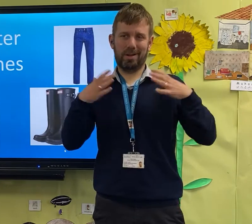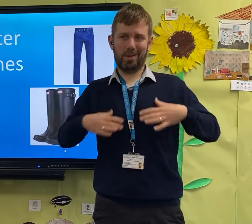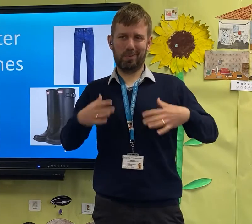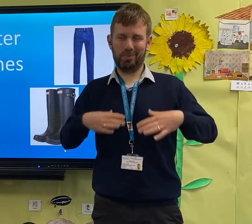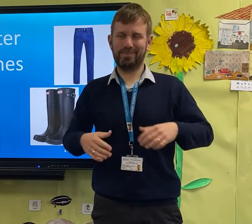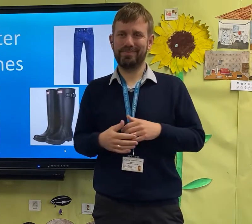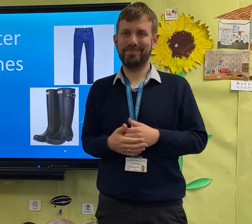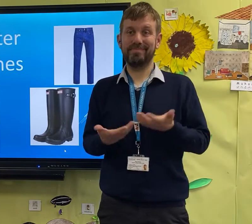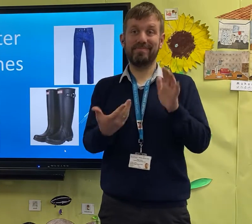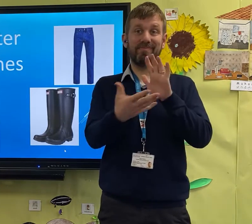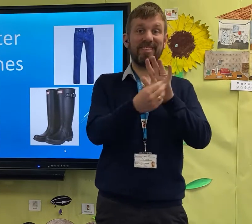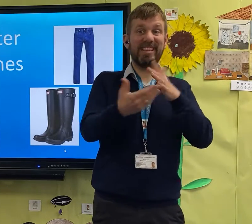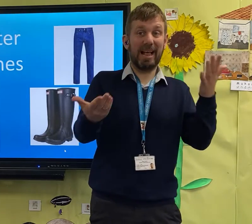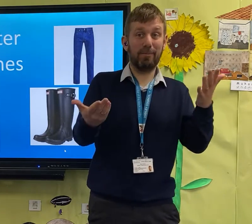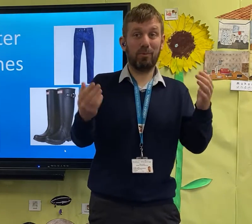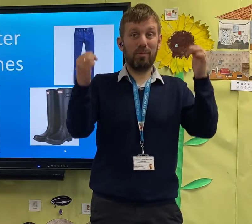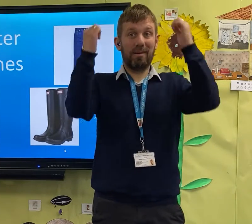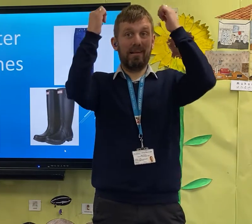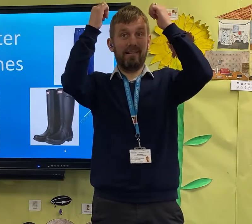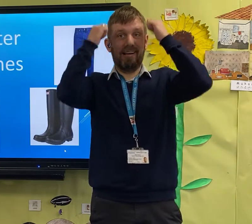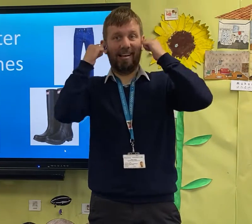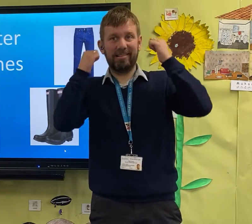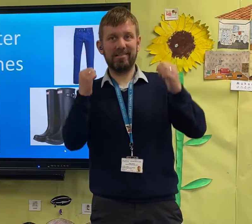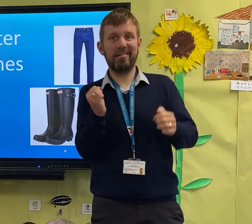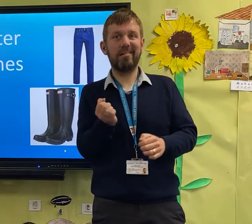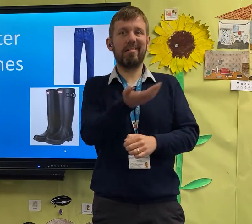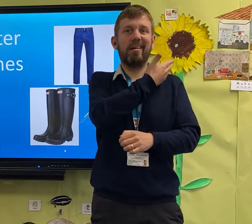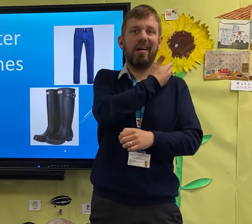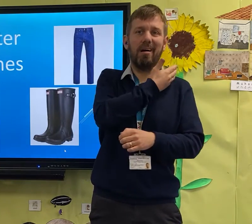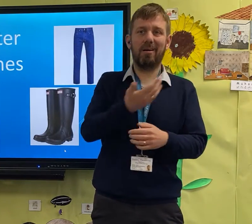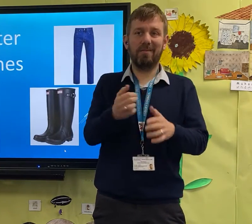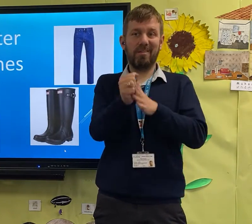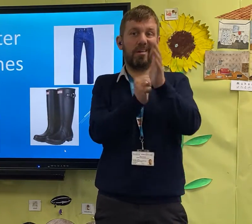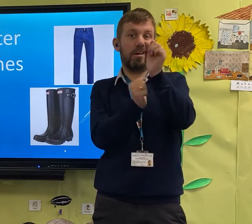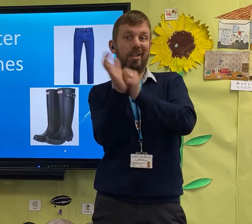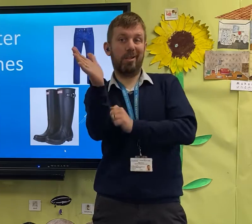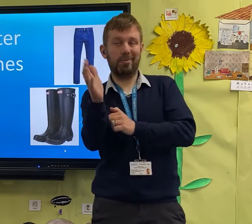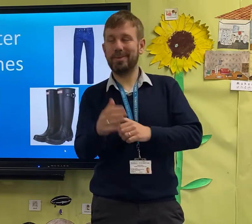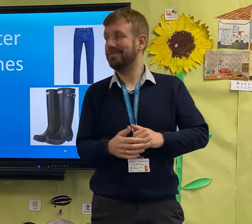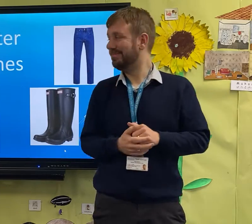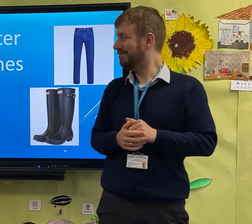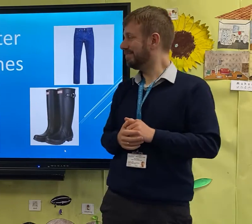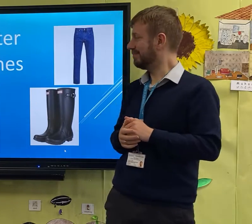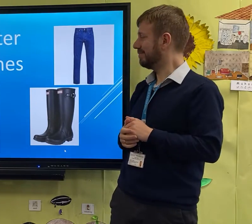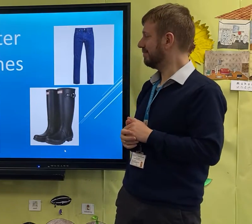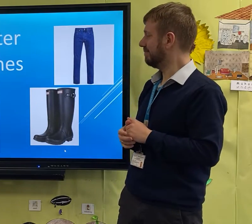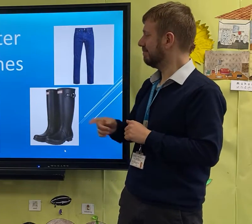It's really important that you all wear winter clothes. For example, a hat, some gloves and a scarf.